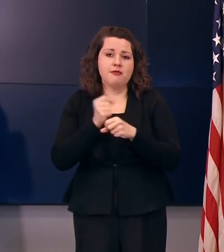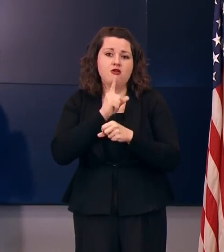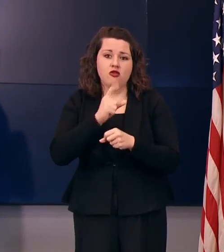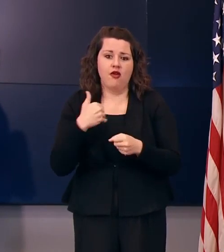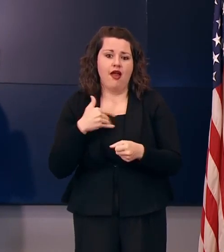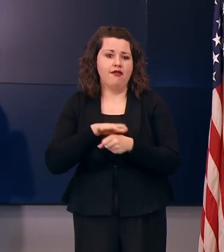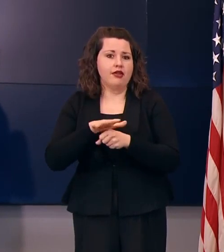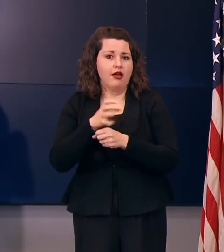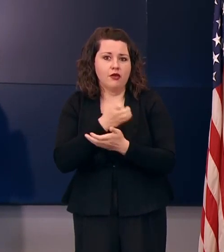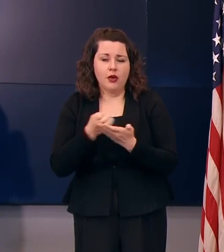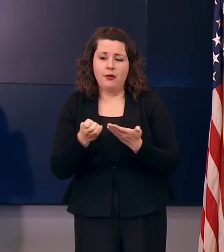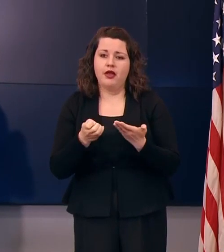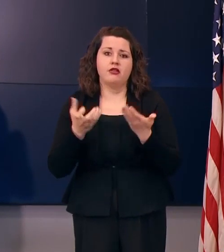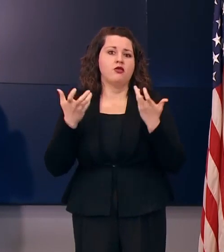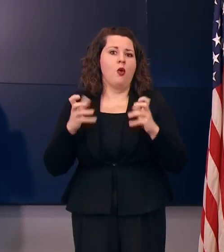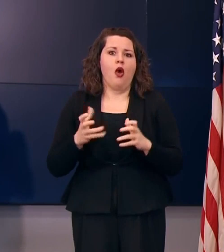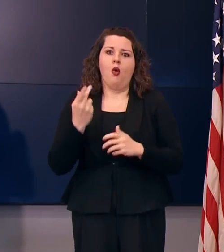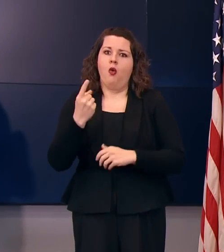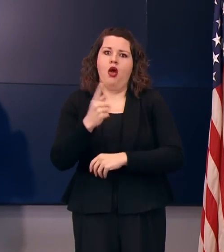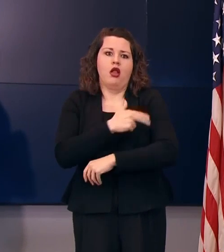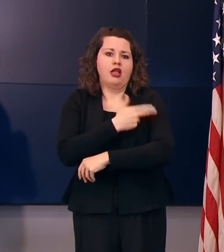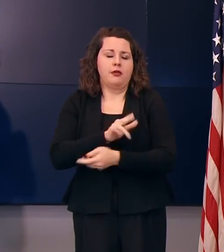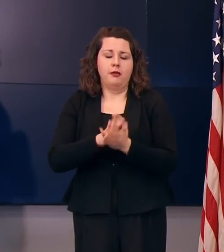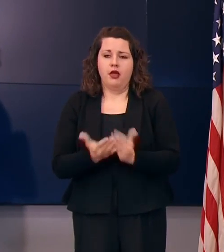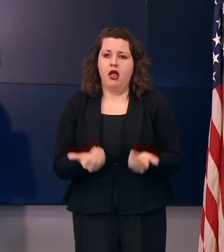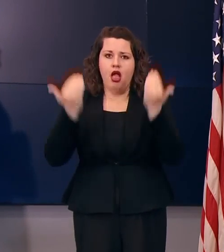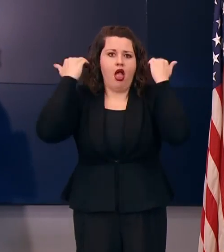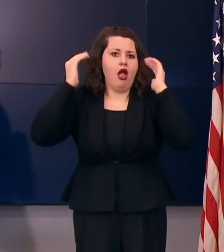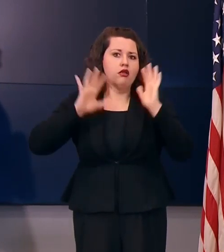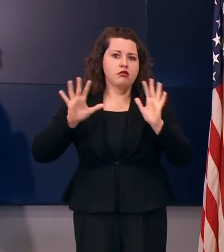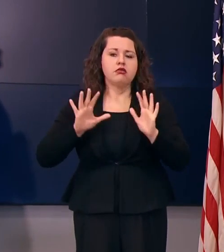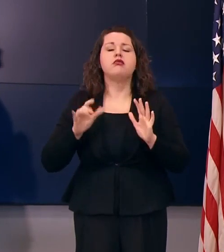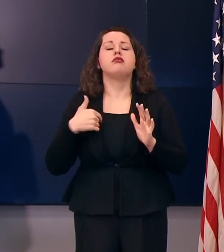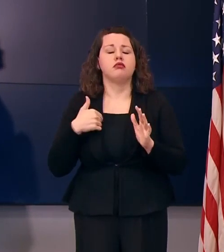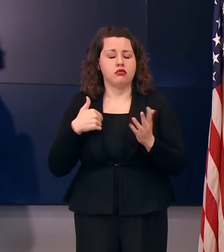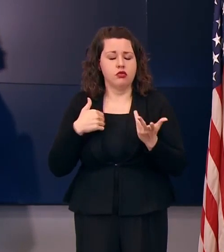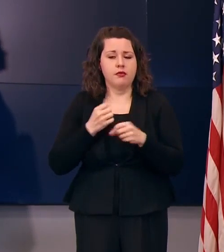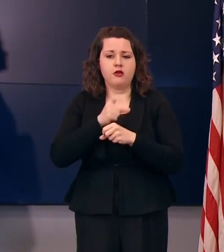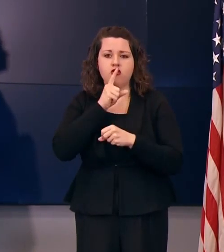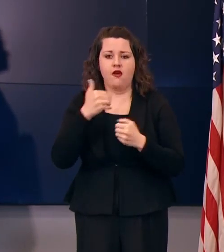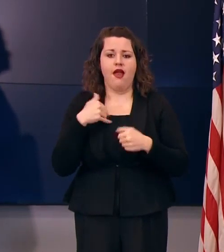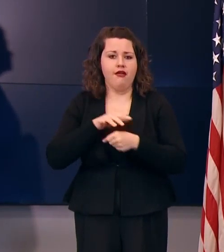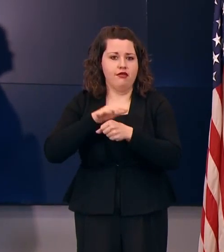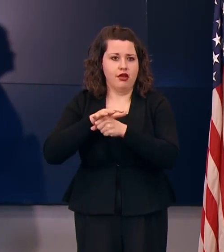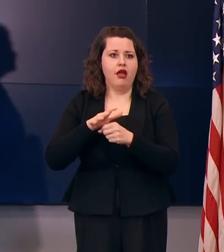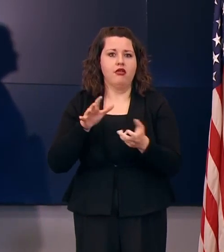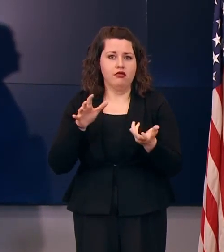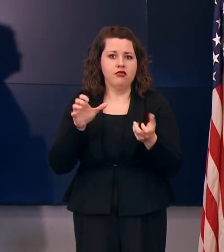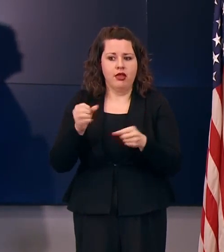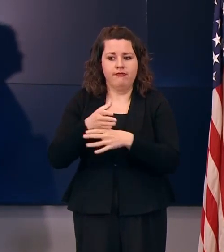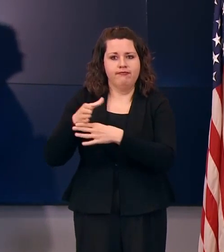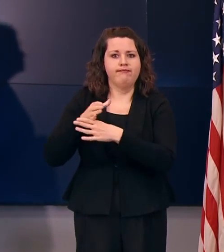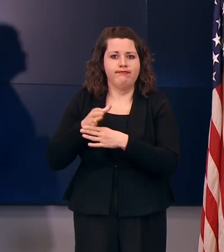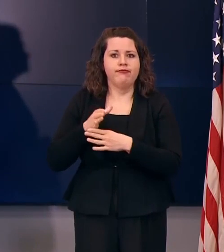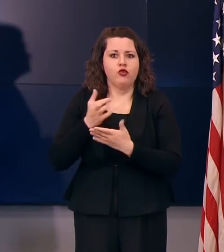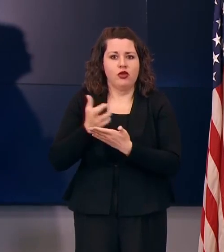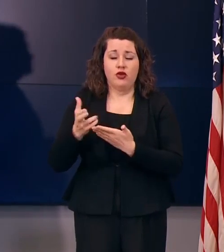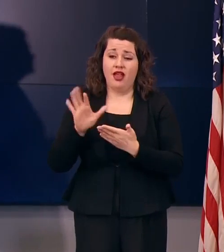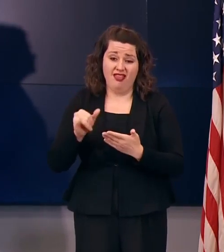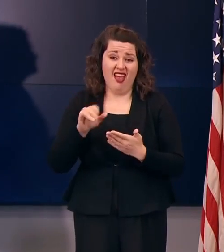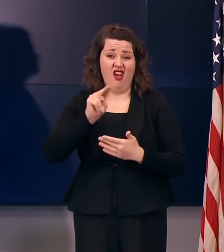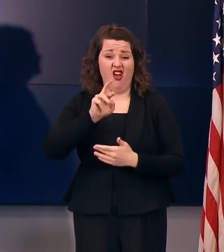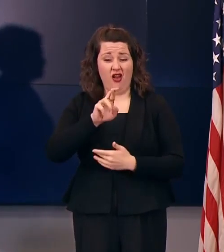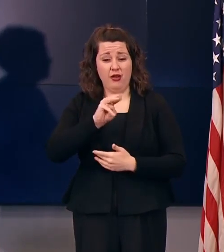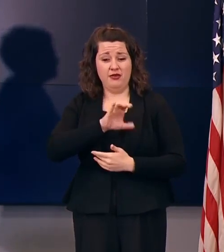overwhelming one particular hospital, so that they know what the partners are within the region and across the state, and that's working very